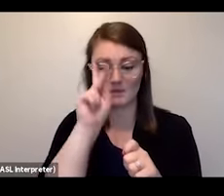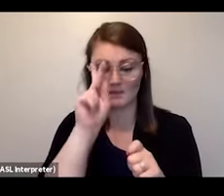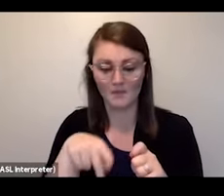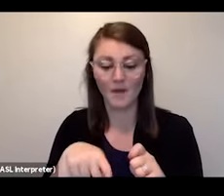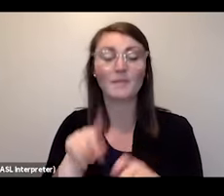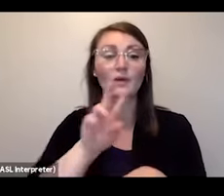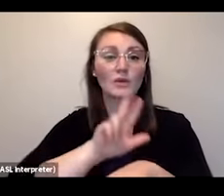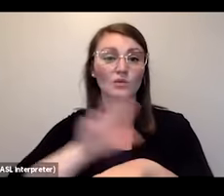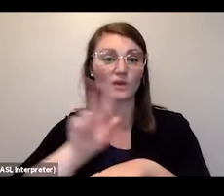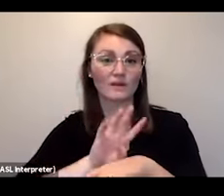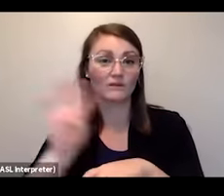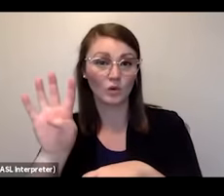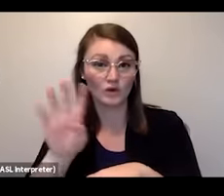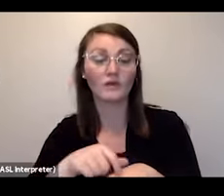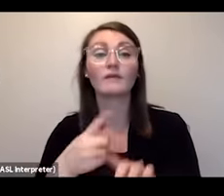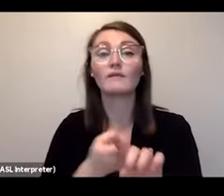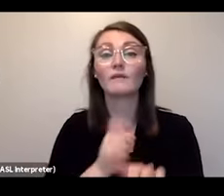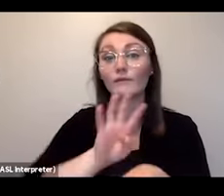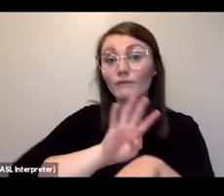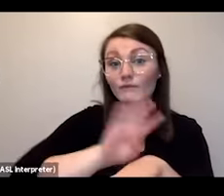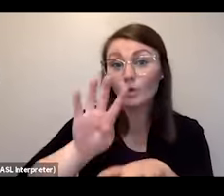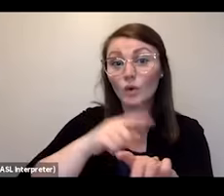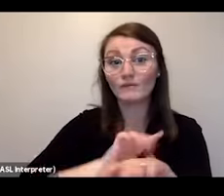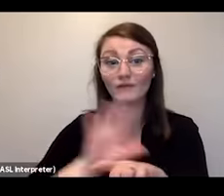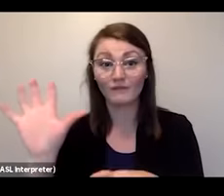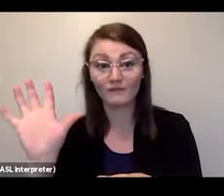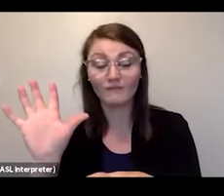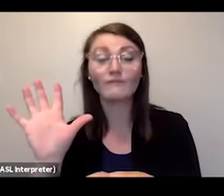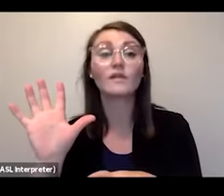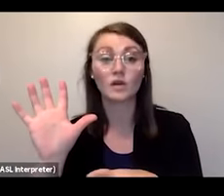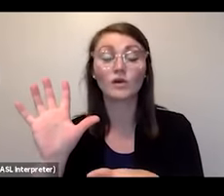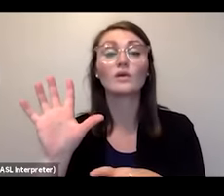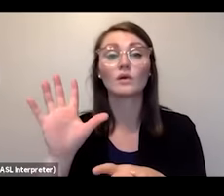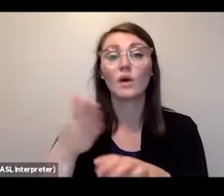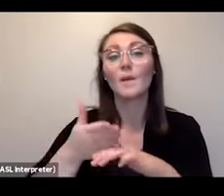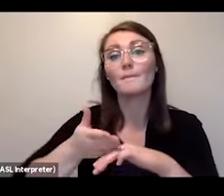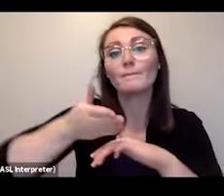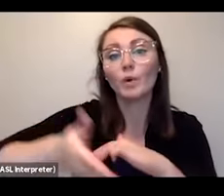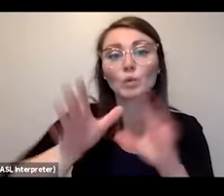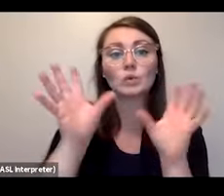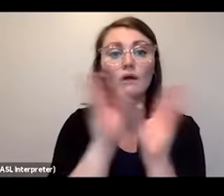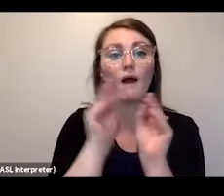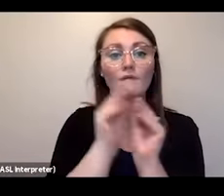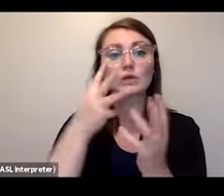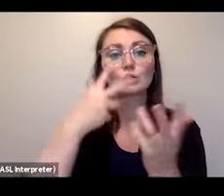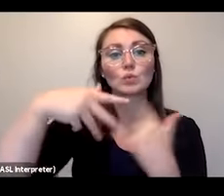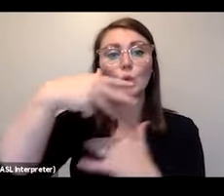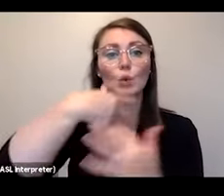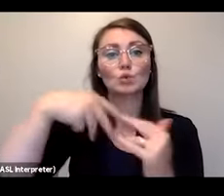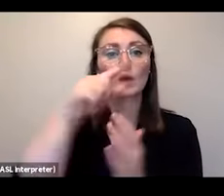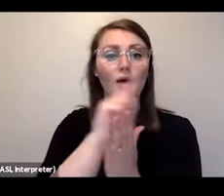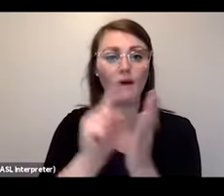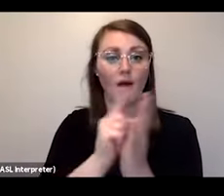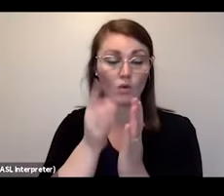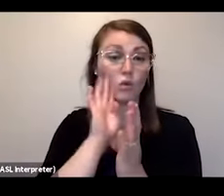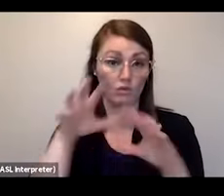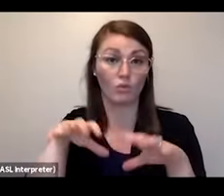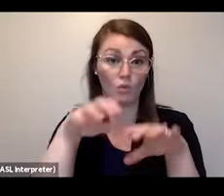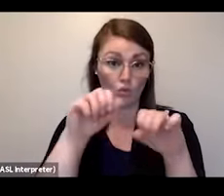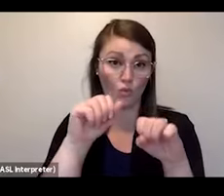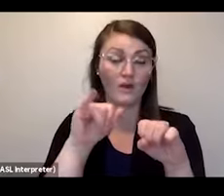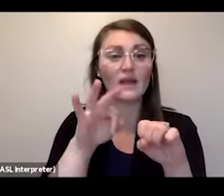Time. From 4 o'clock to 5 o'clock, we will be hosting a post-conference social hour for anyone who is interested in continuing